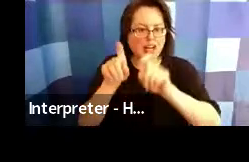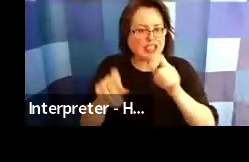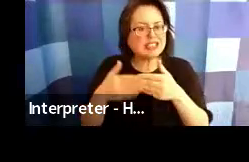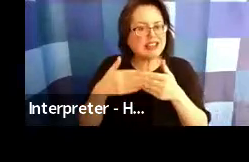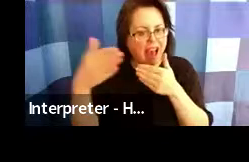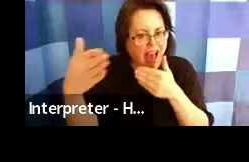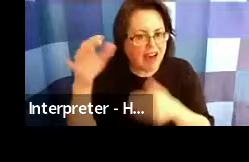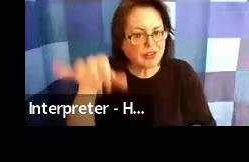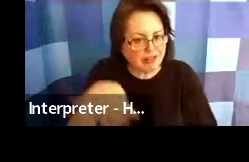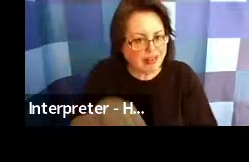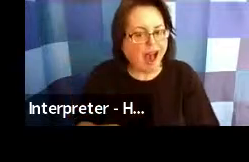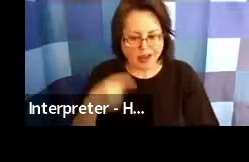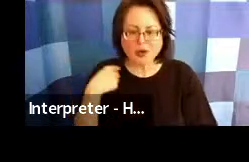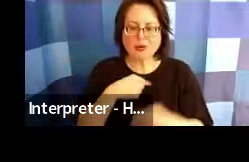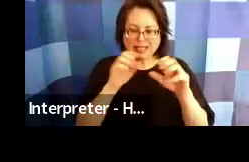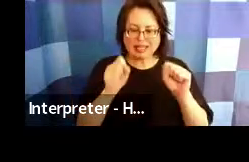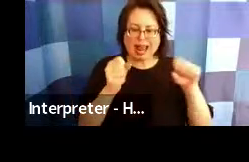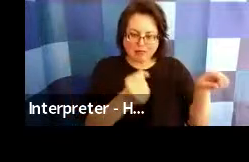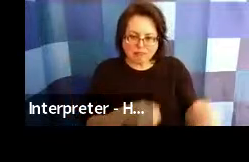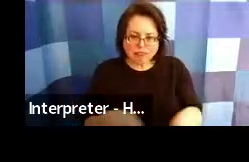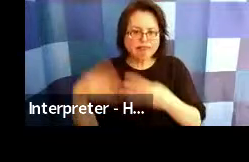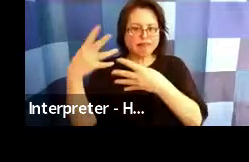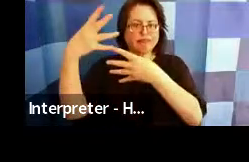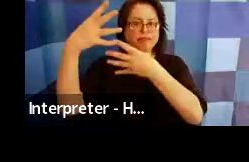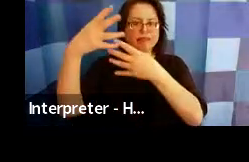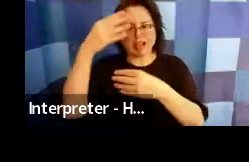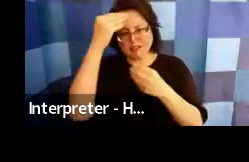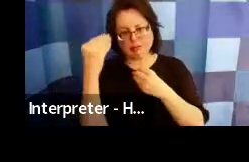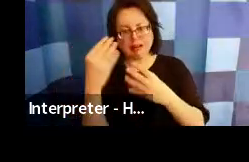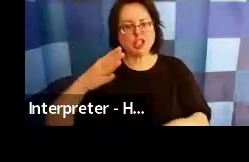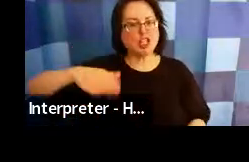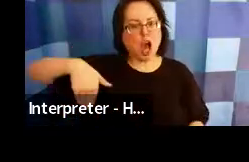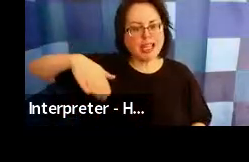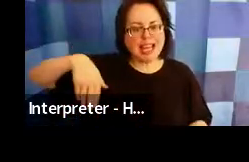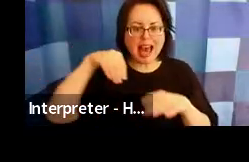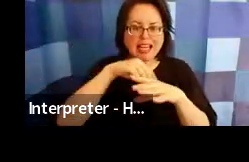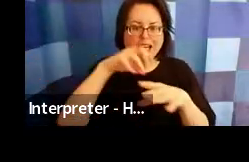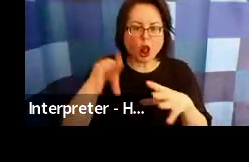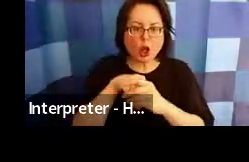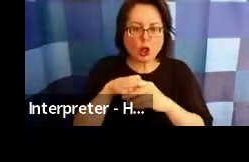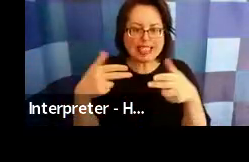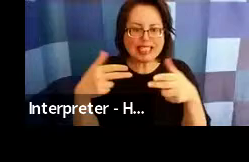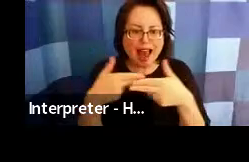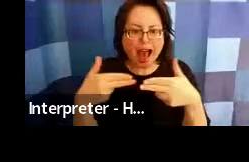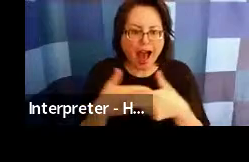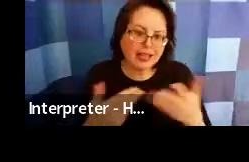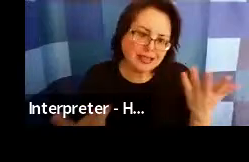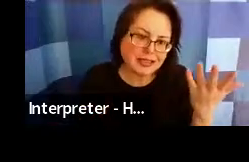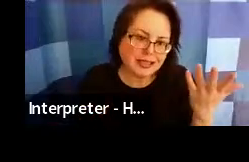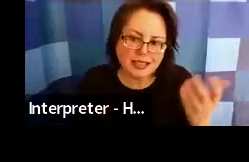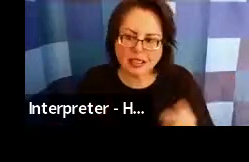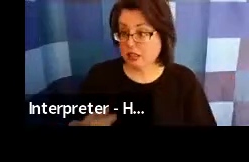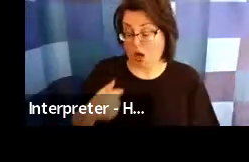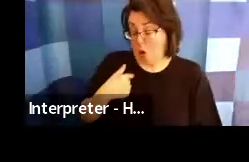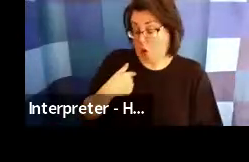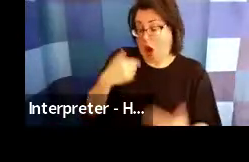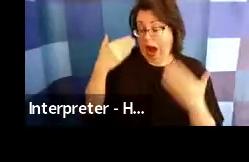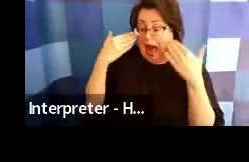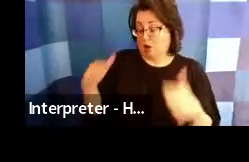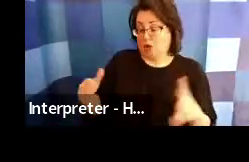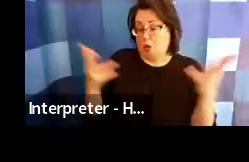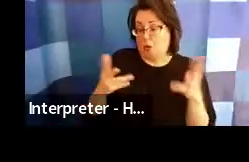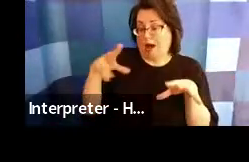information that's relevant that may not be in the slides. I mean, I'm just trying, I don't know what's in your slides, so I'm trying